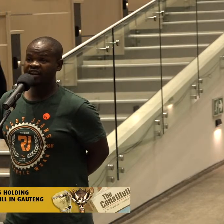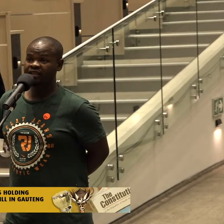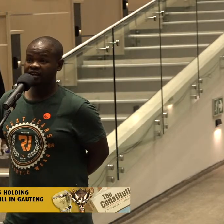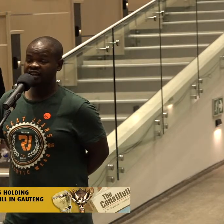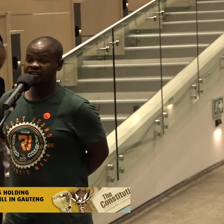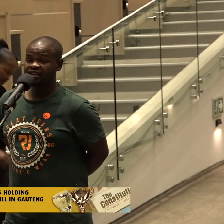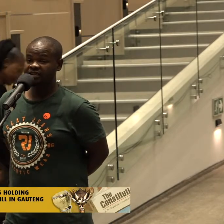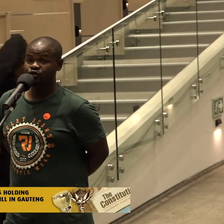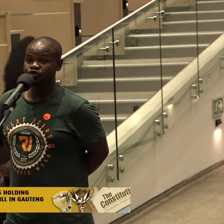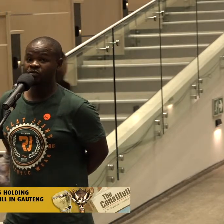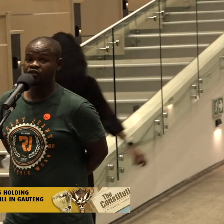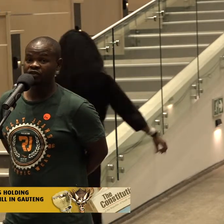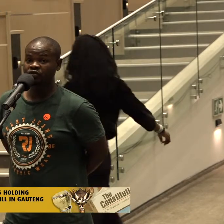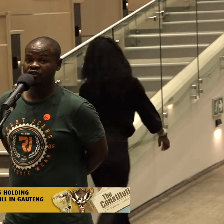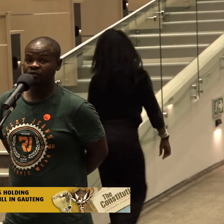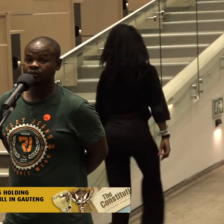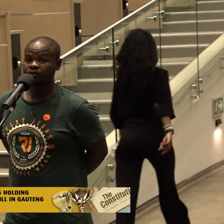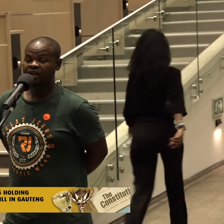foreign